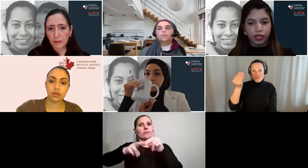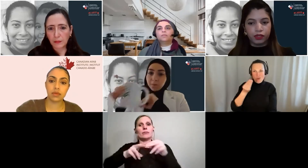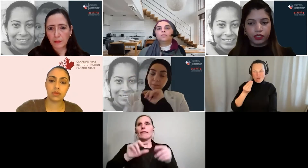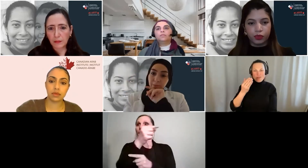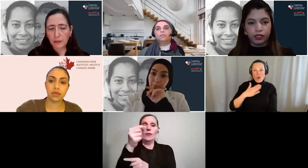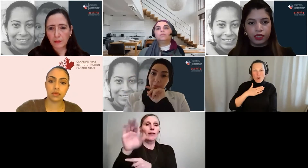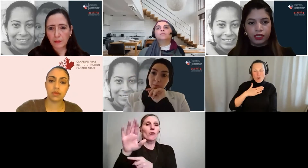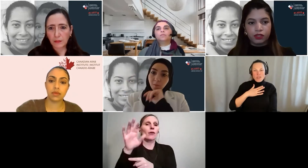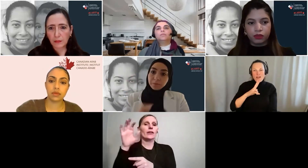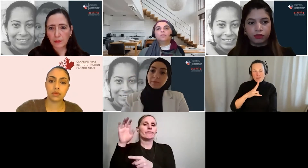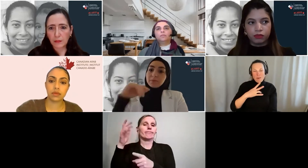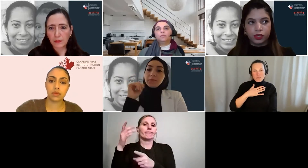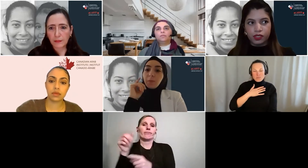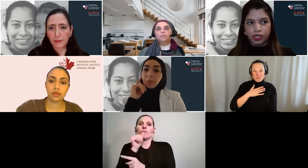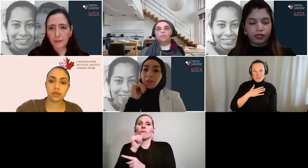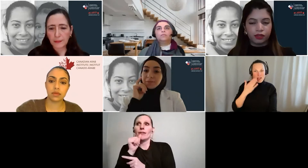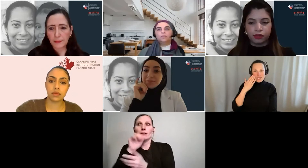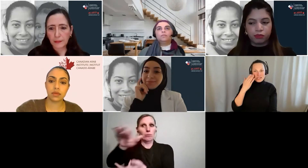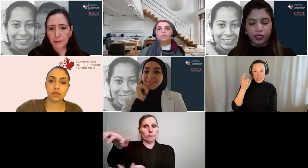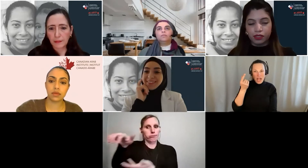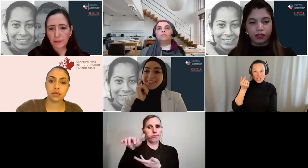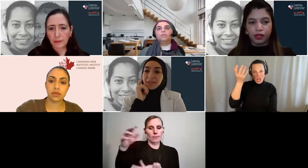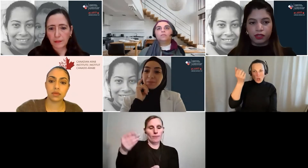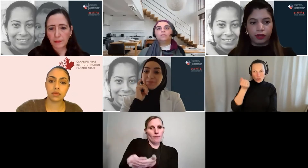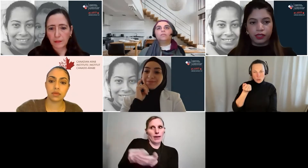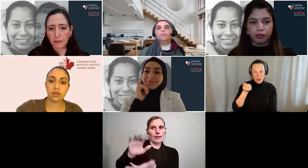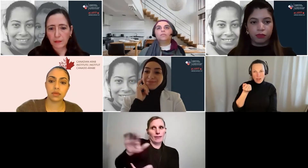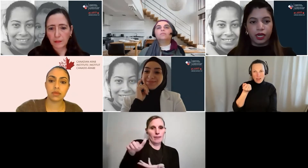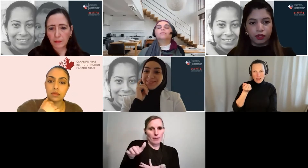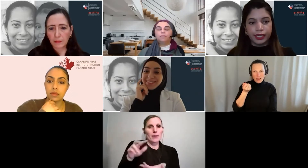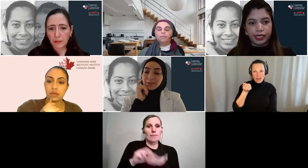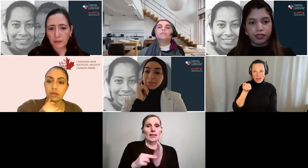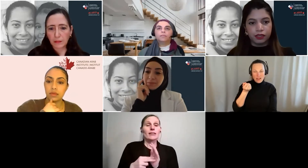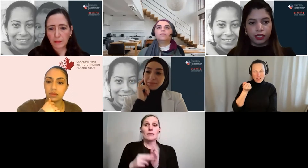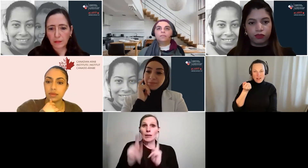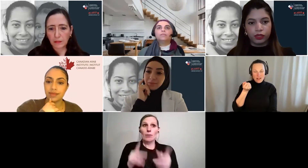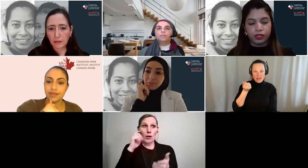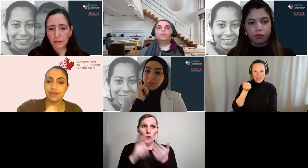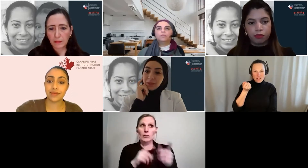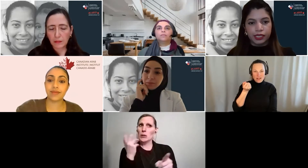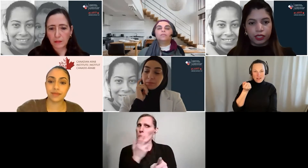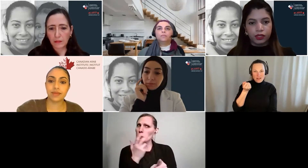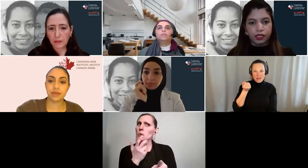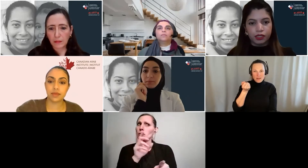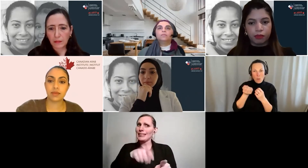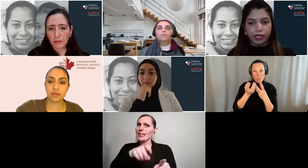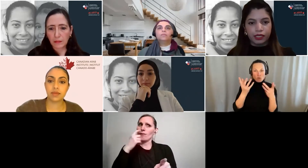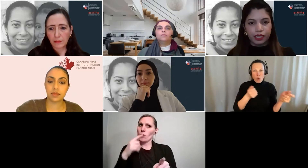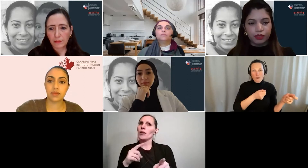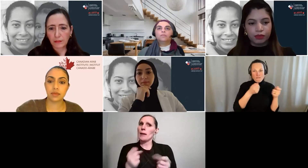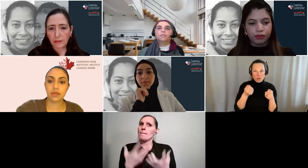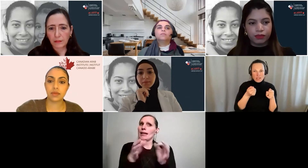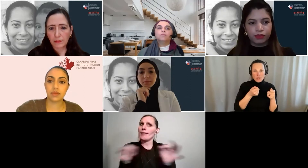or private as well. So to say that, this is not a lost cause and people are realizing the need for multilingualism in